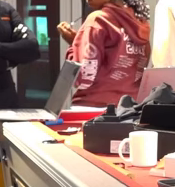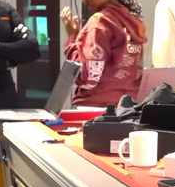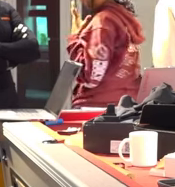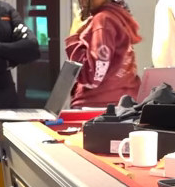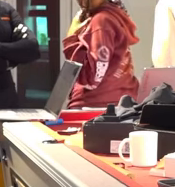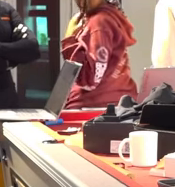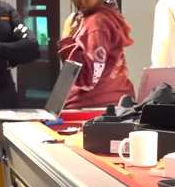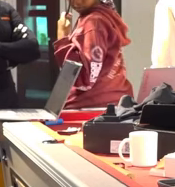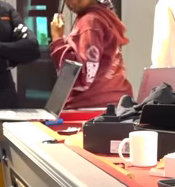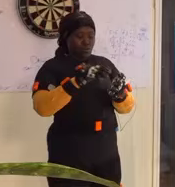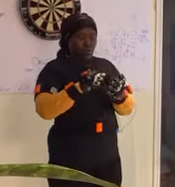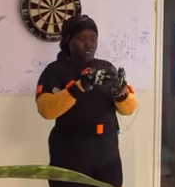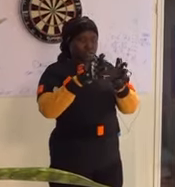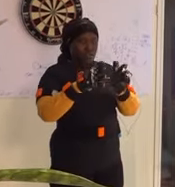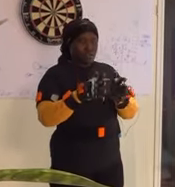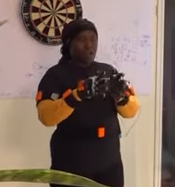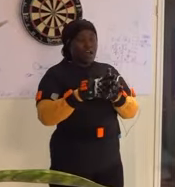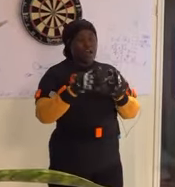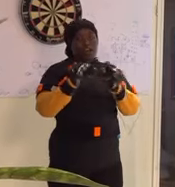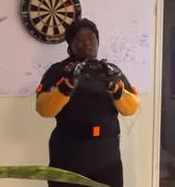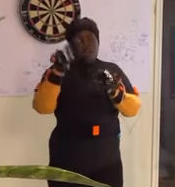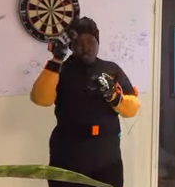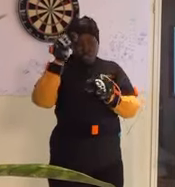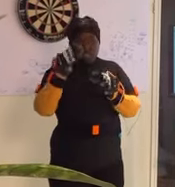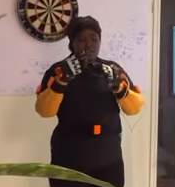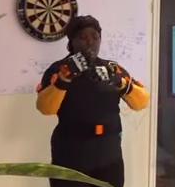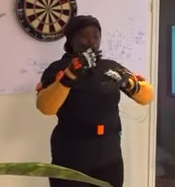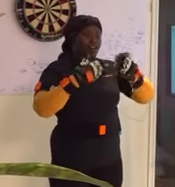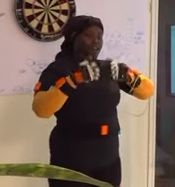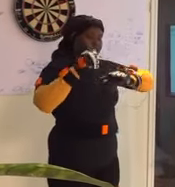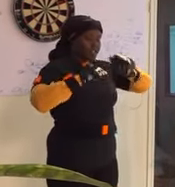Language data. Involved in their activities and programs.